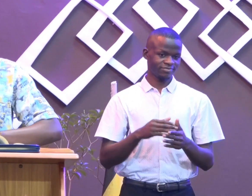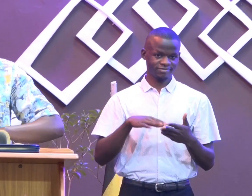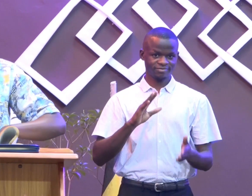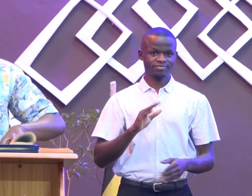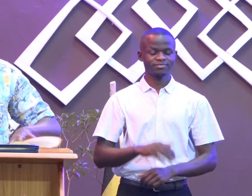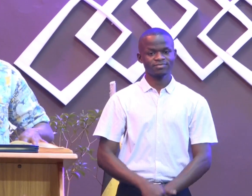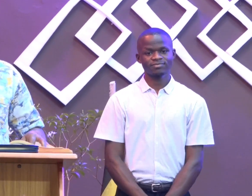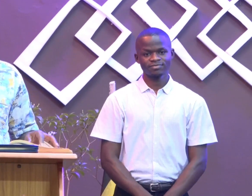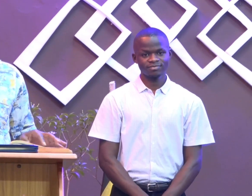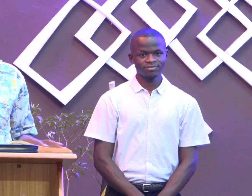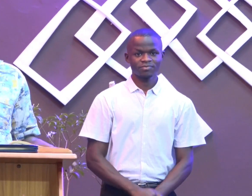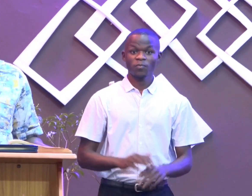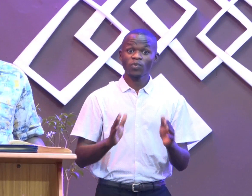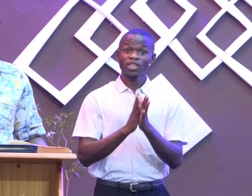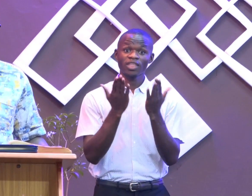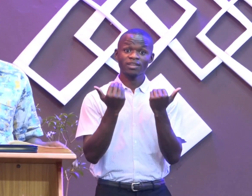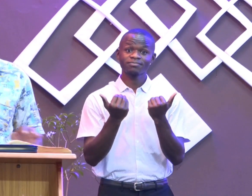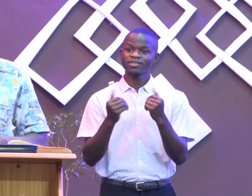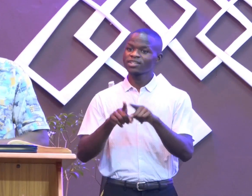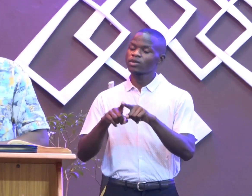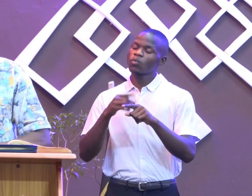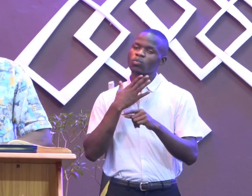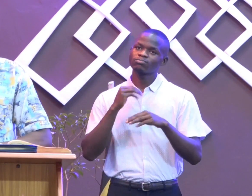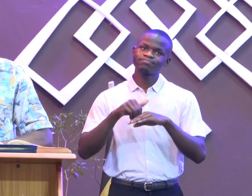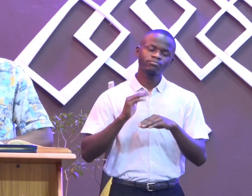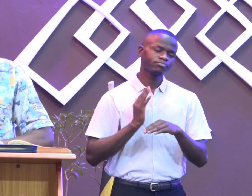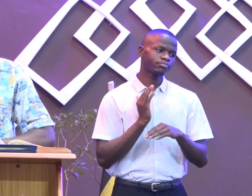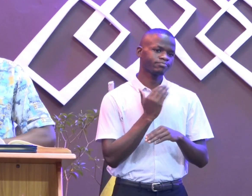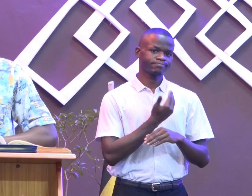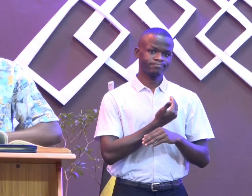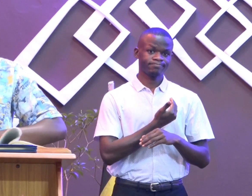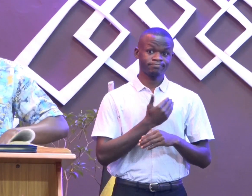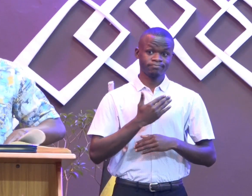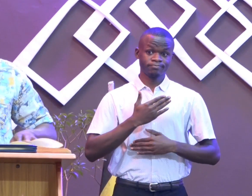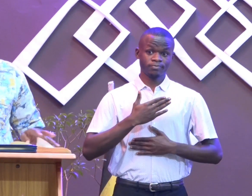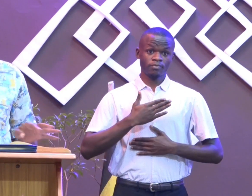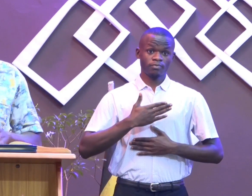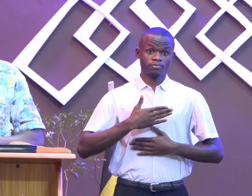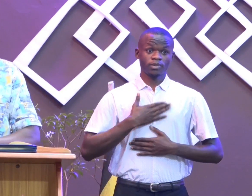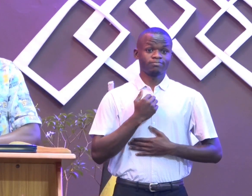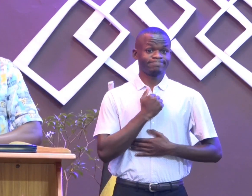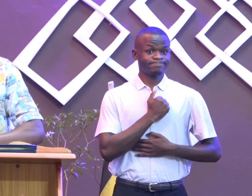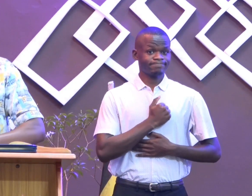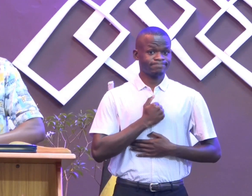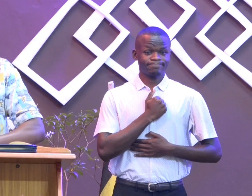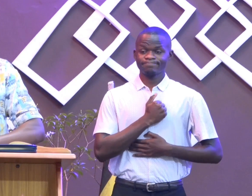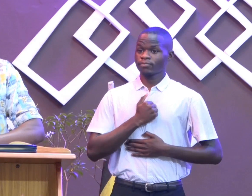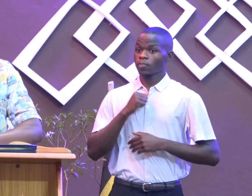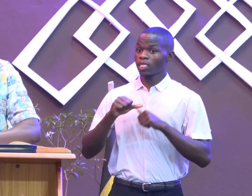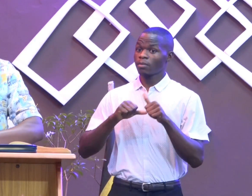wonderful decision. Tenjagala kutuusa okusaasira eri buli muntu okuviibwako mukwano